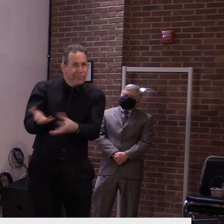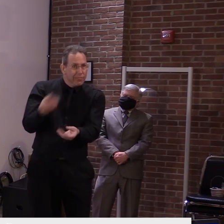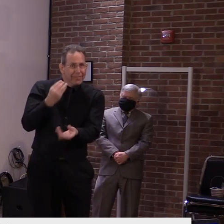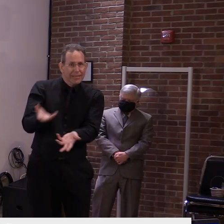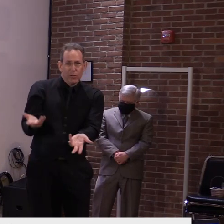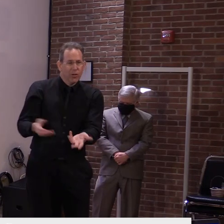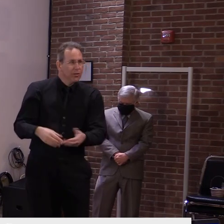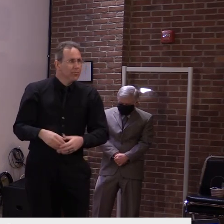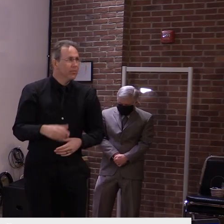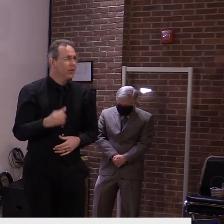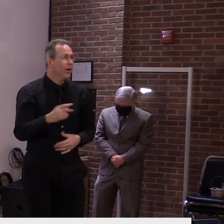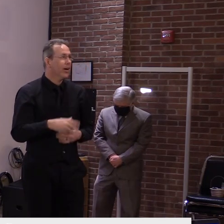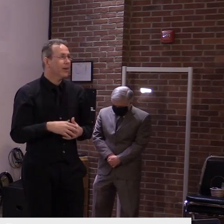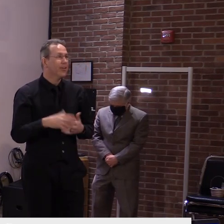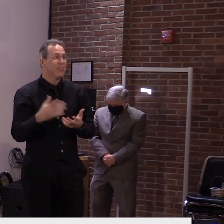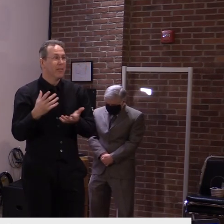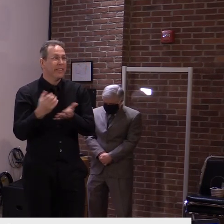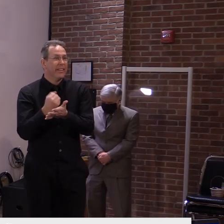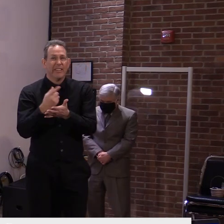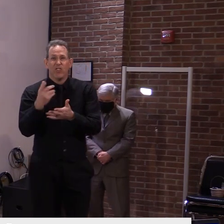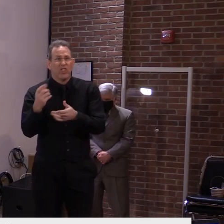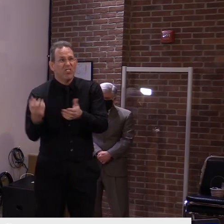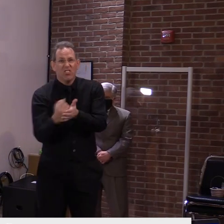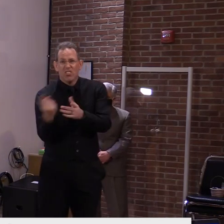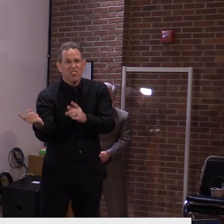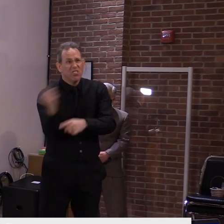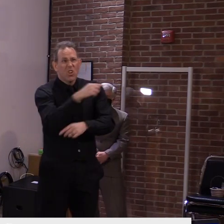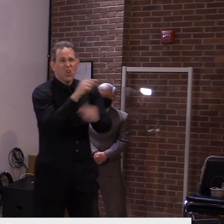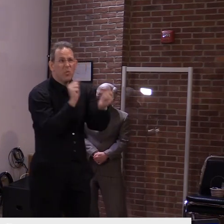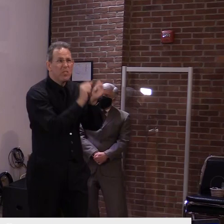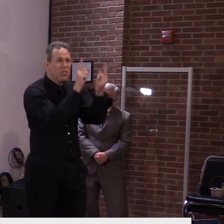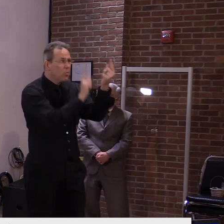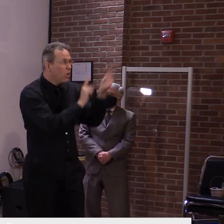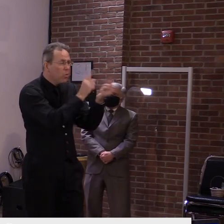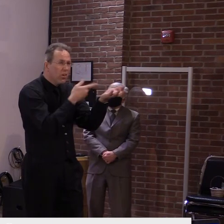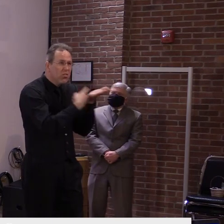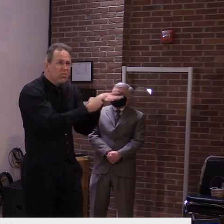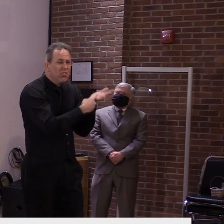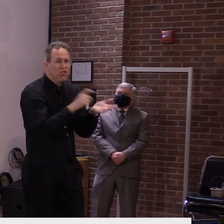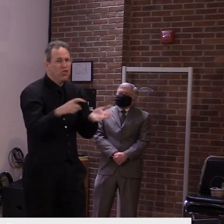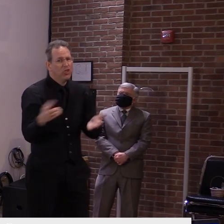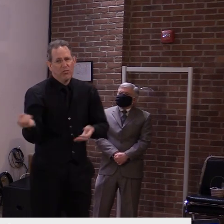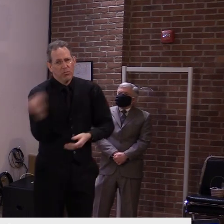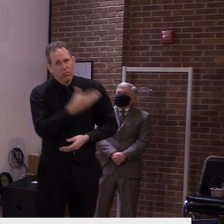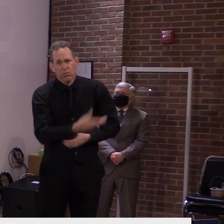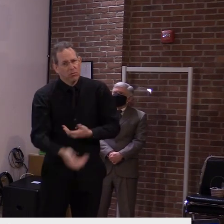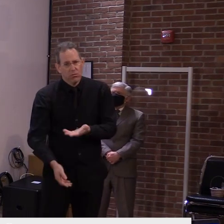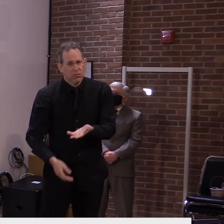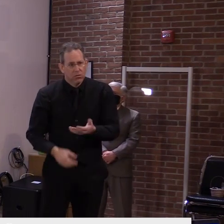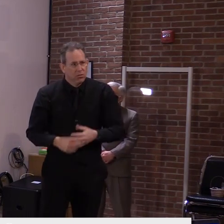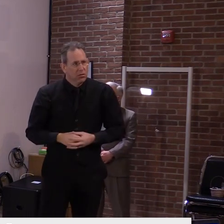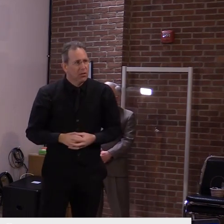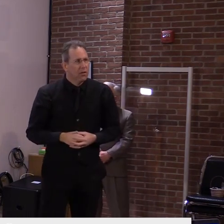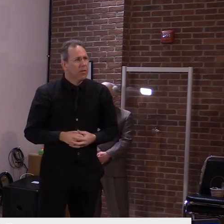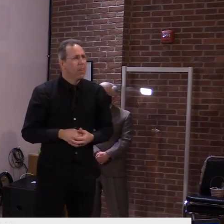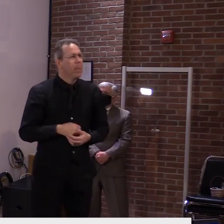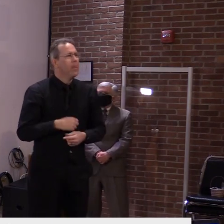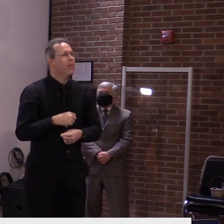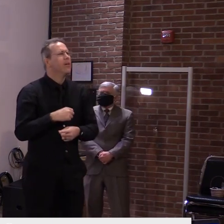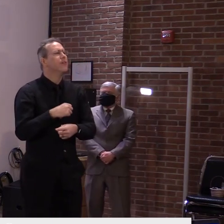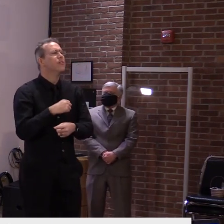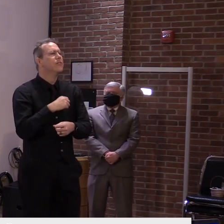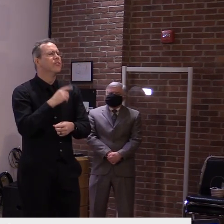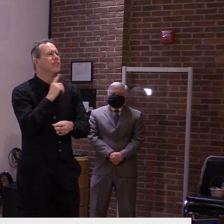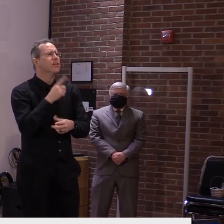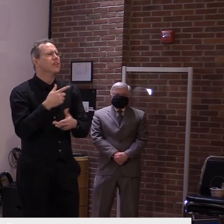At what point would the state take more of a punitive approach than an educational approach? At what point would the state say,